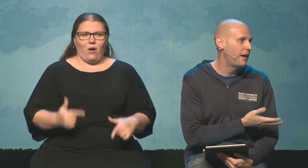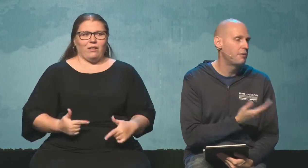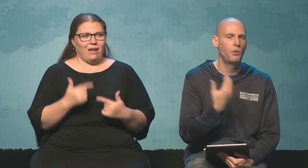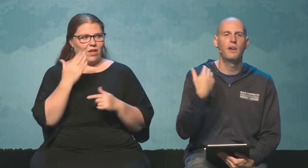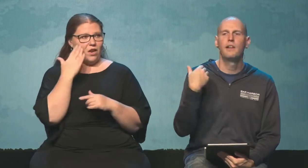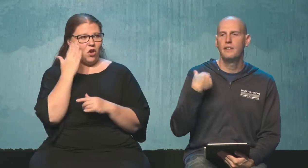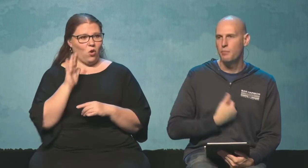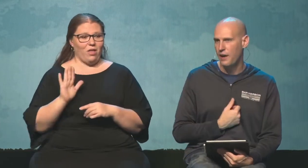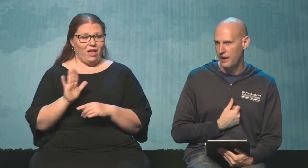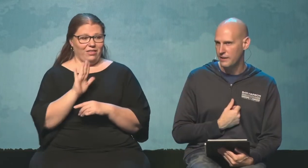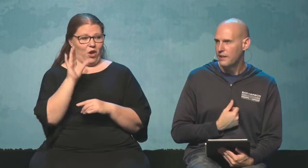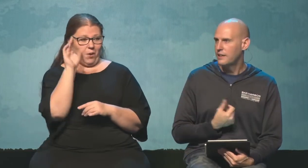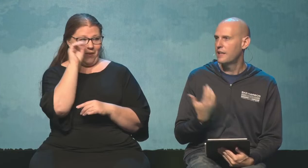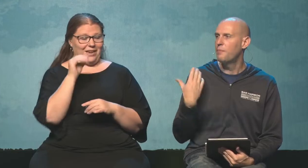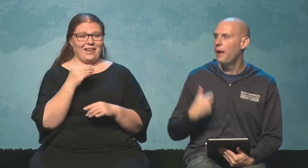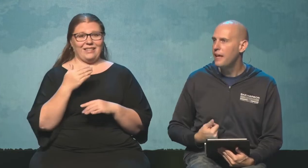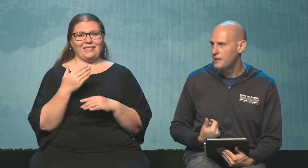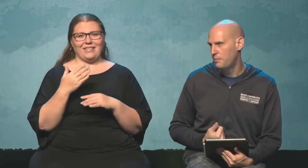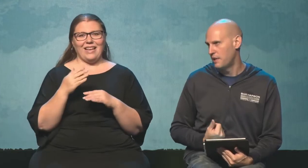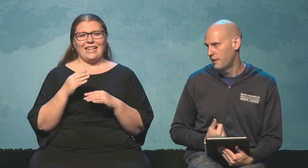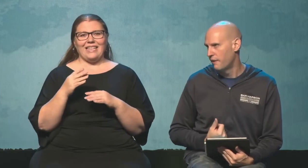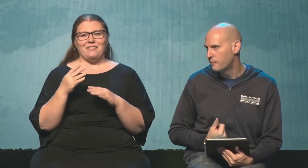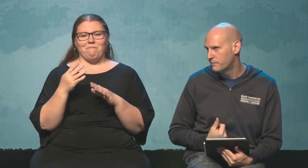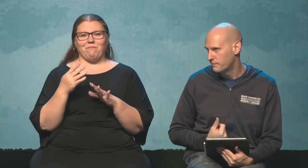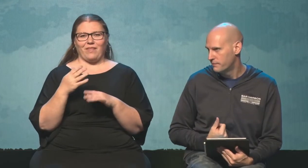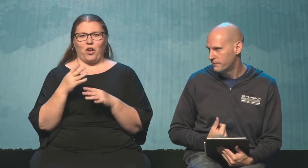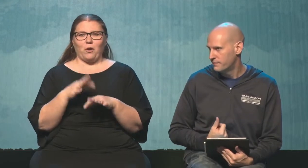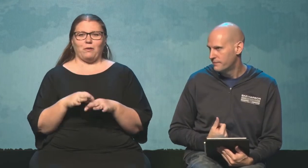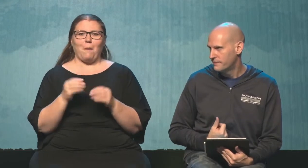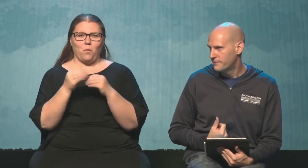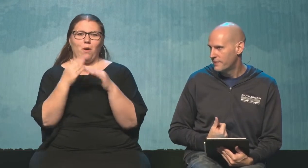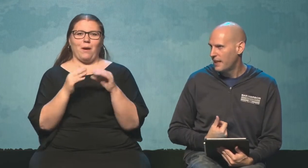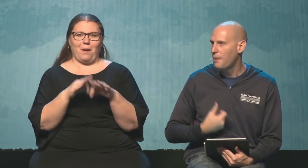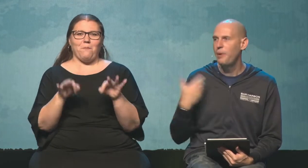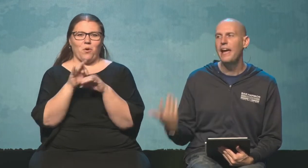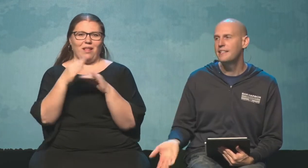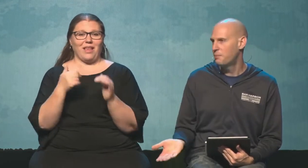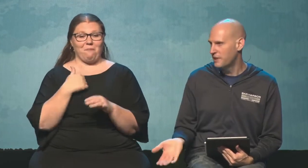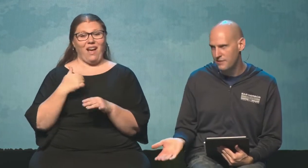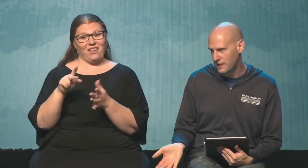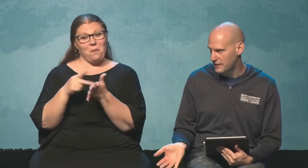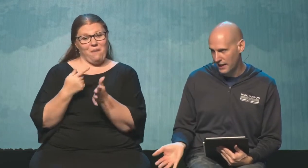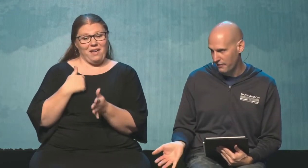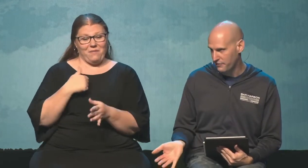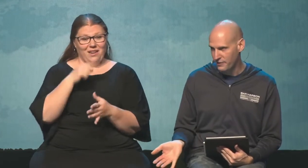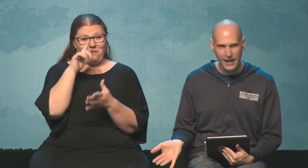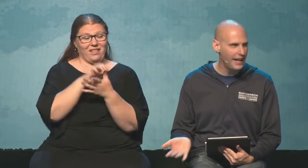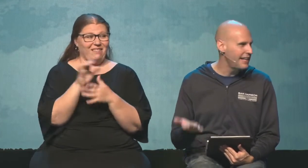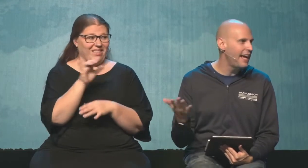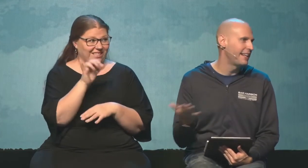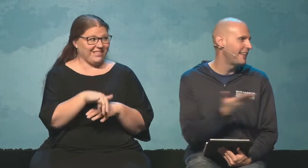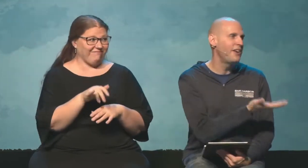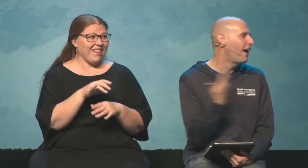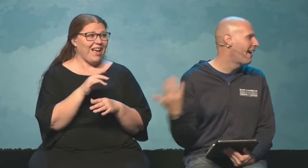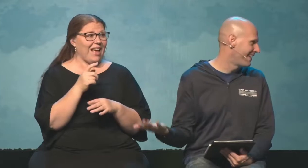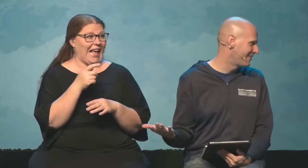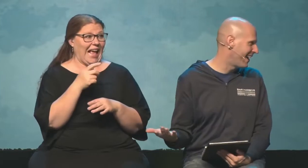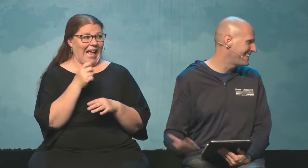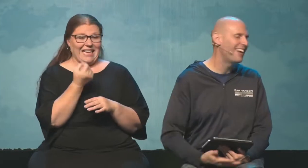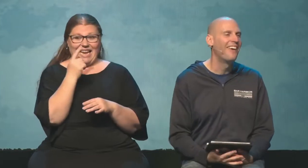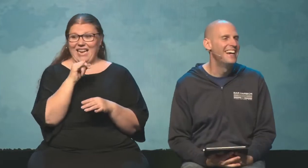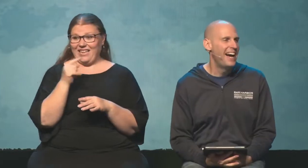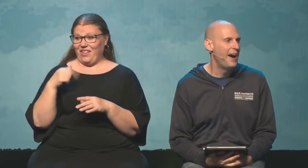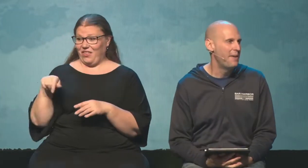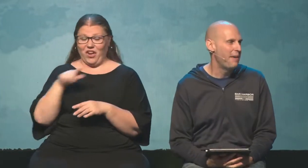voices matter more than mine, because I'm paid to be here. I'm paid to believe this stuff, right? I get it. They're not,